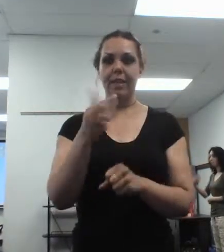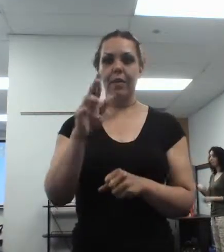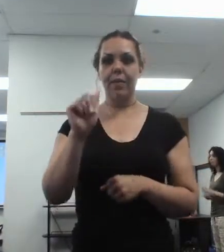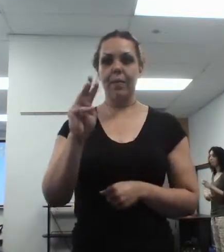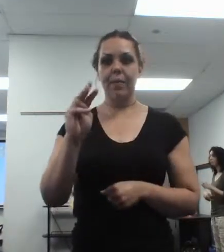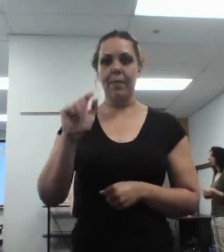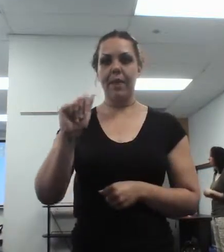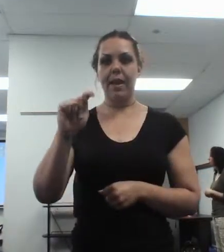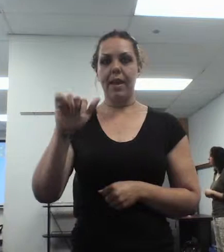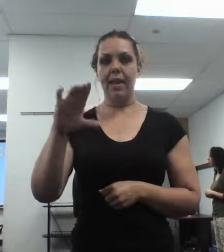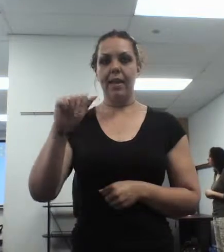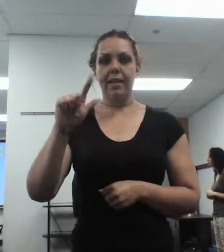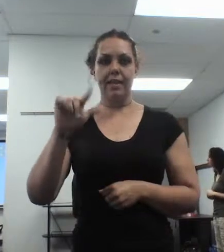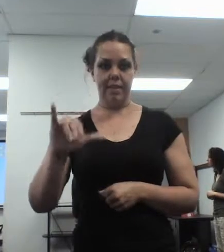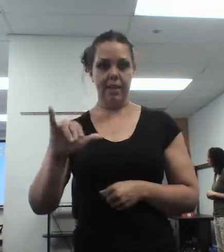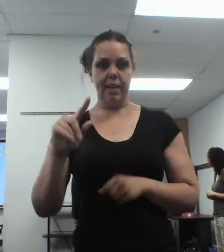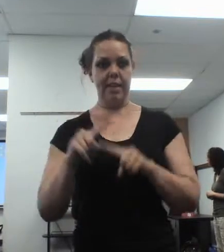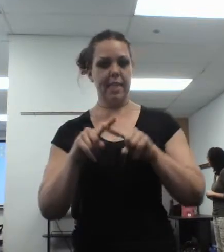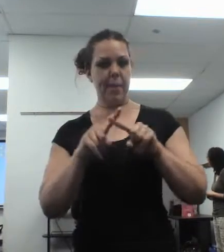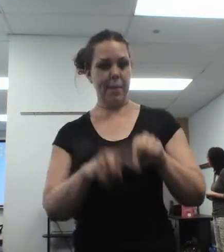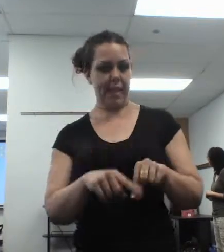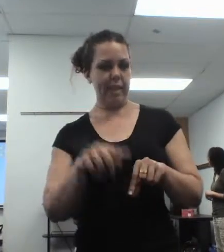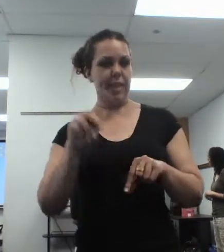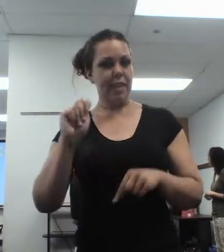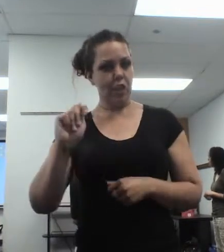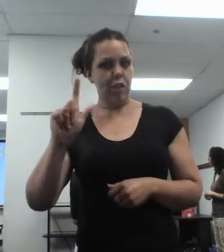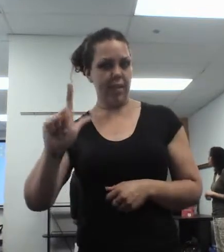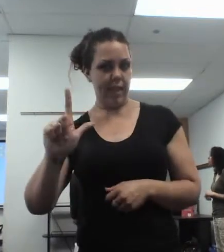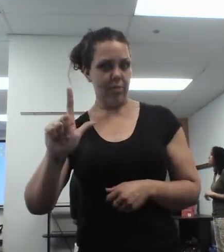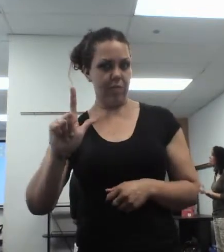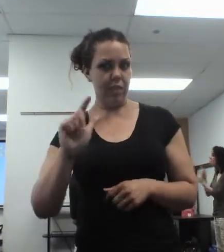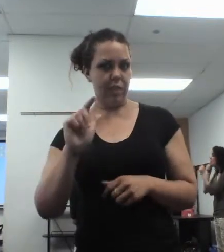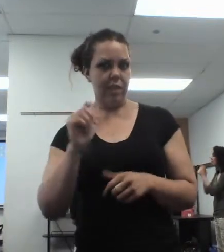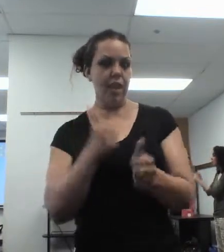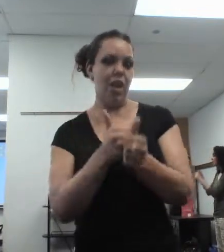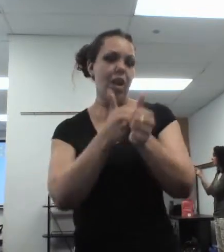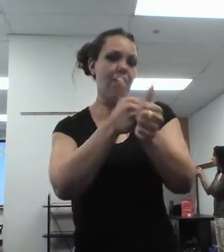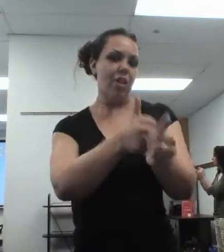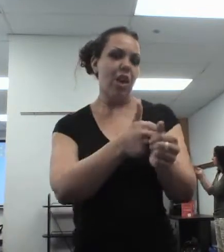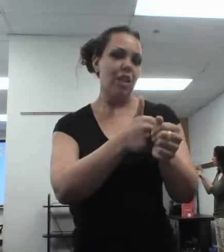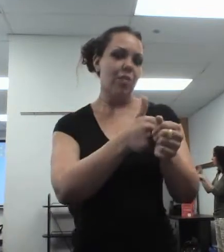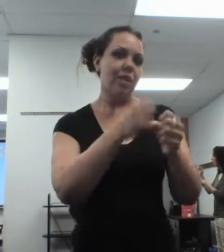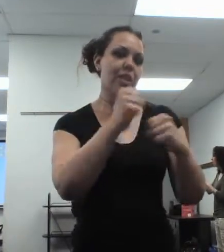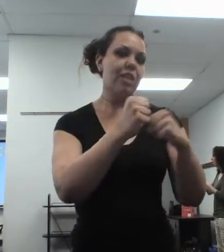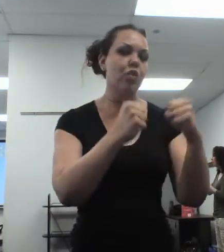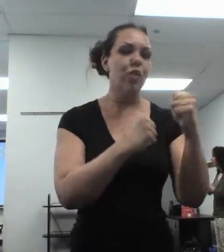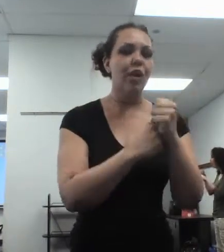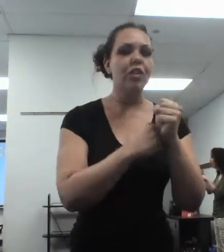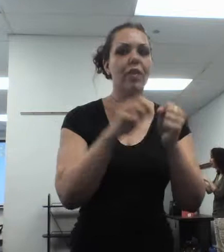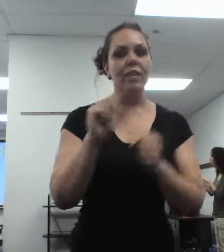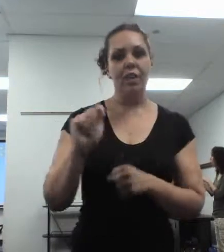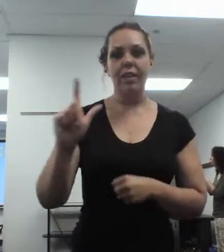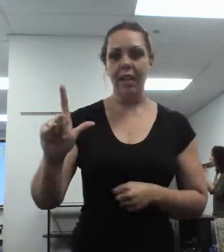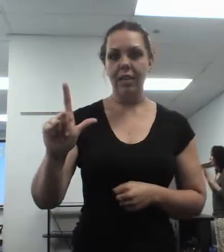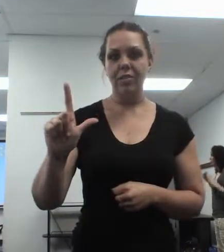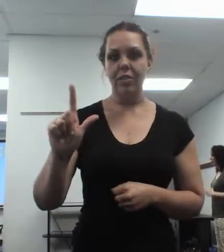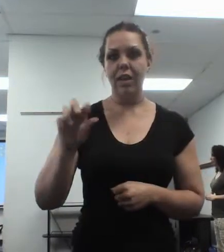Depending on the target, right? Follow the grammar and the structure of the target language. That would mean that it is an